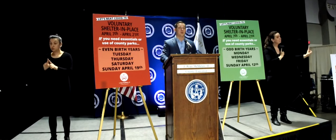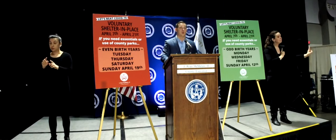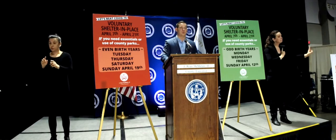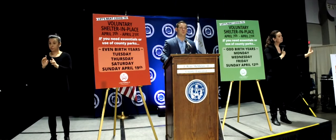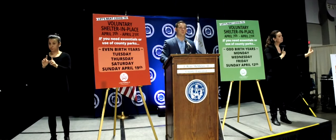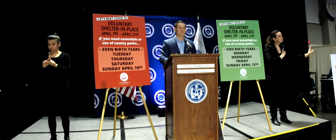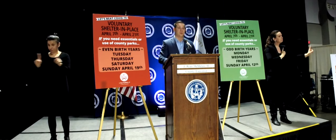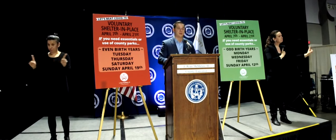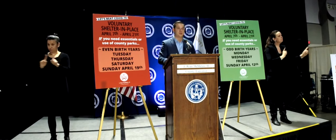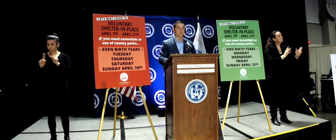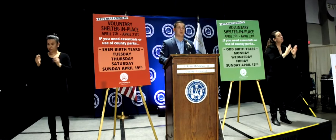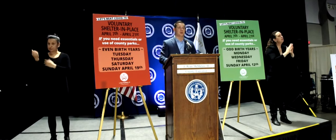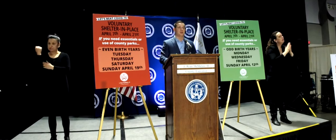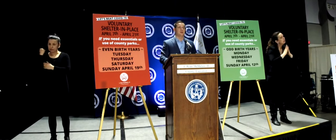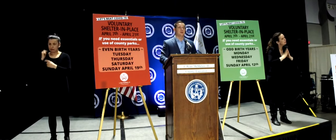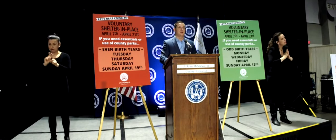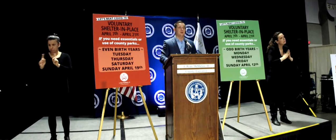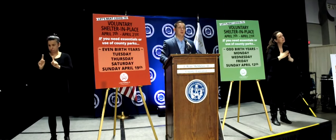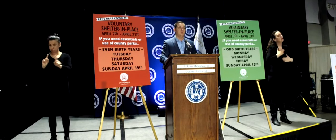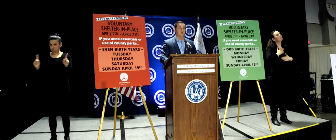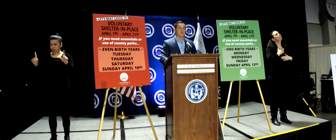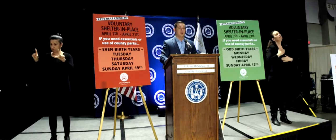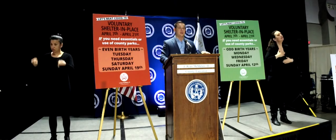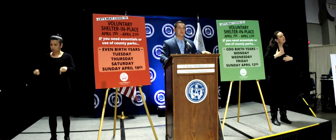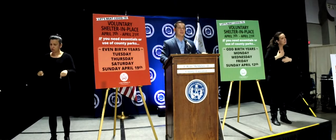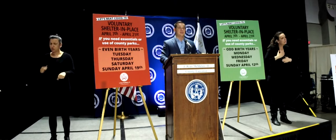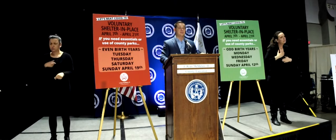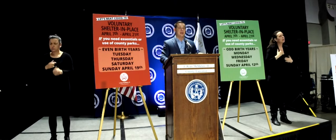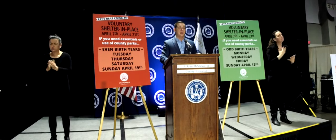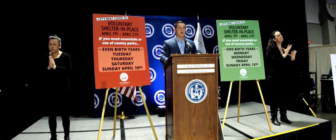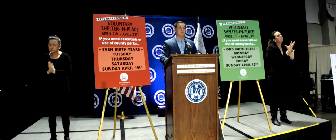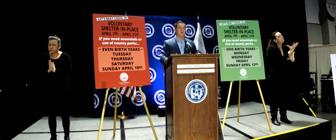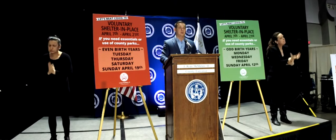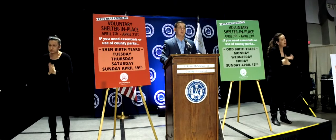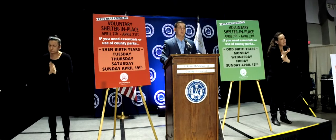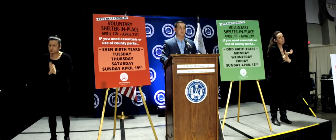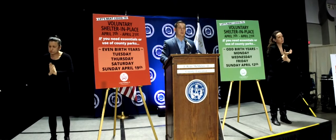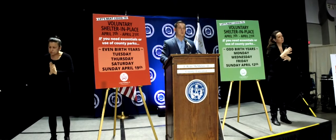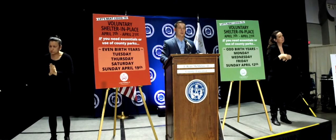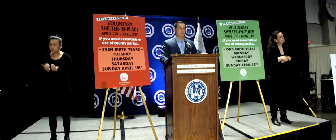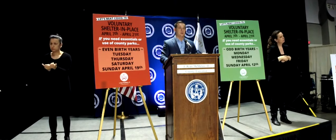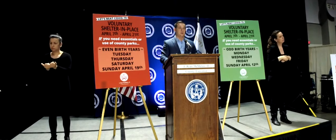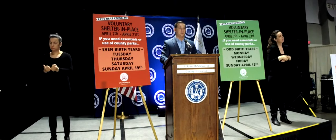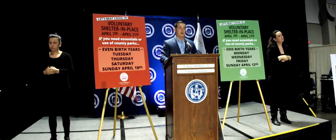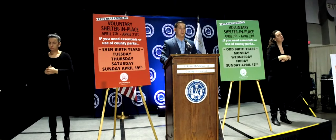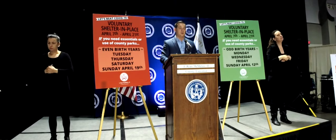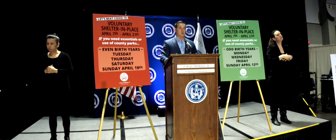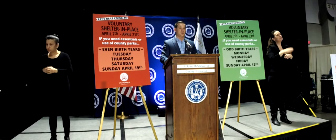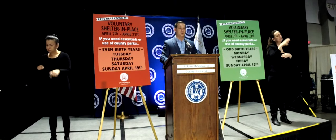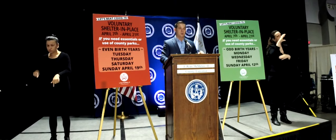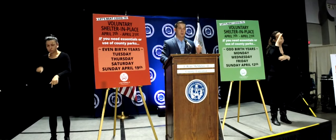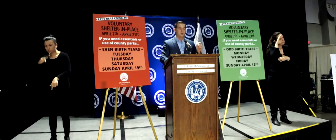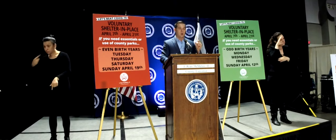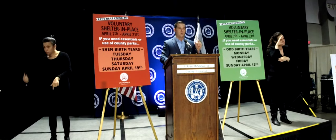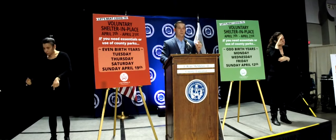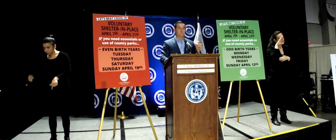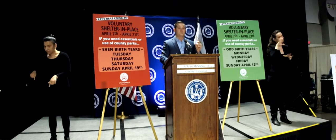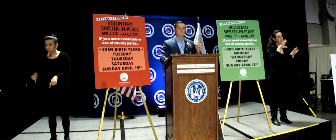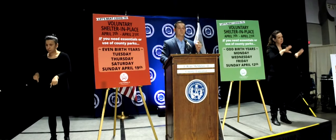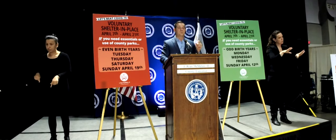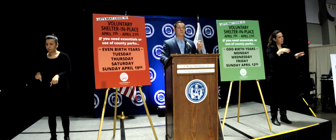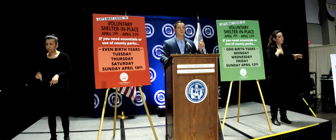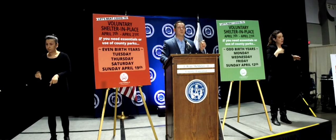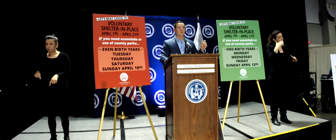pleading with you as a community. We are starting to see some data this week that shows a little bit of hope,